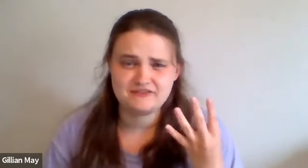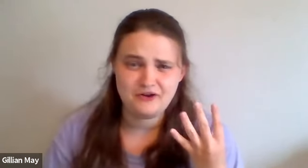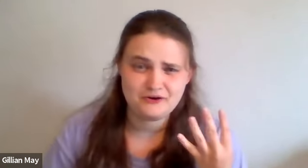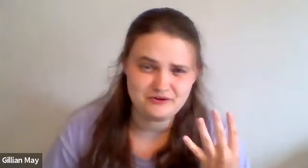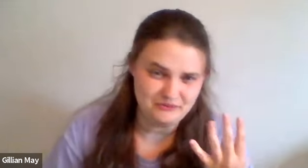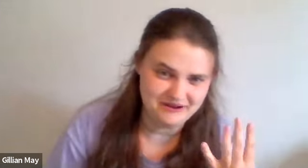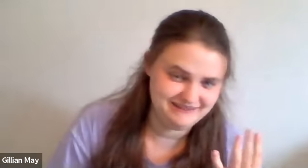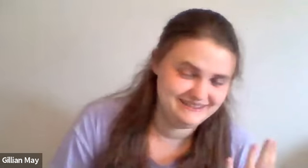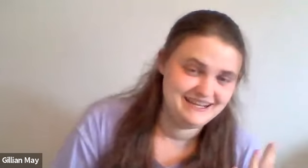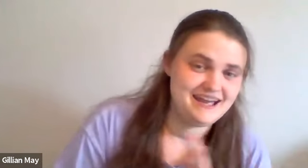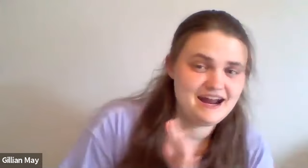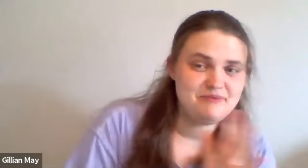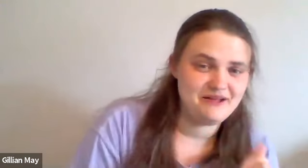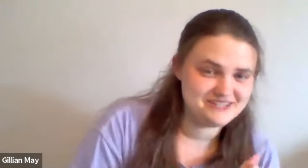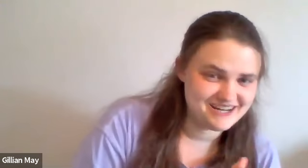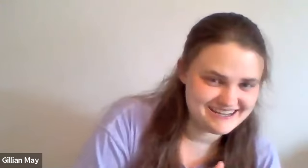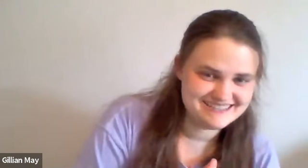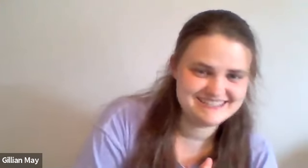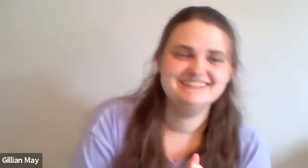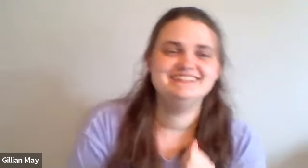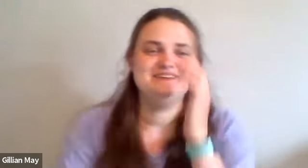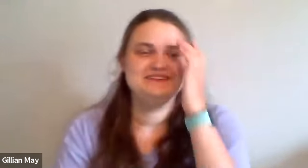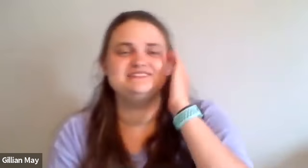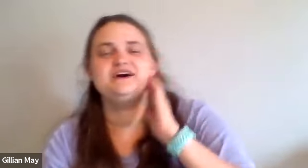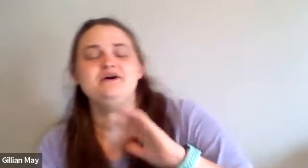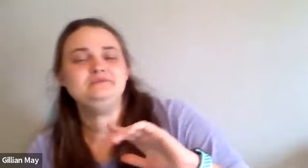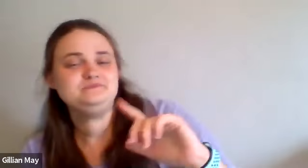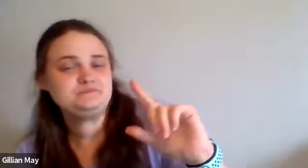of a harder one. And I apologize. So